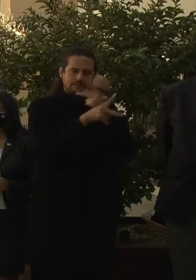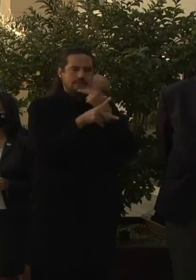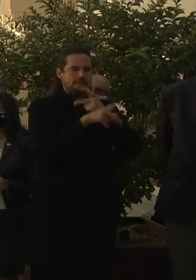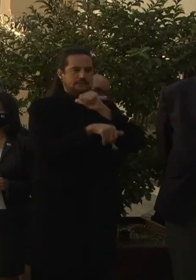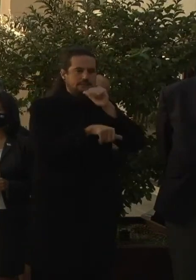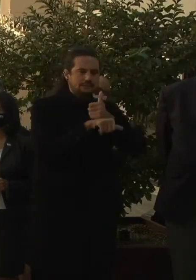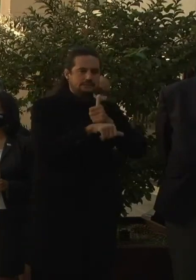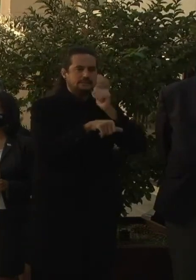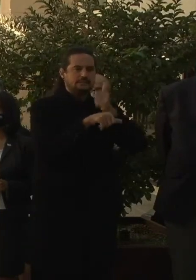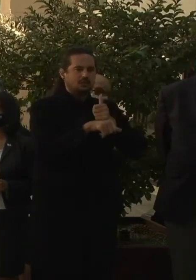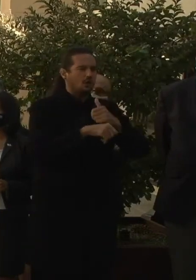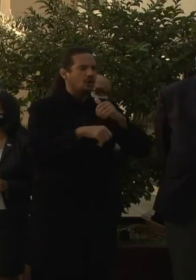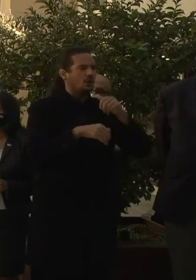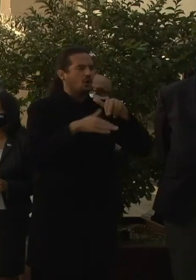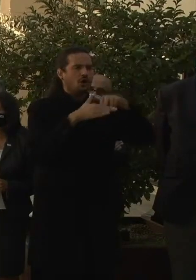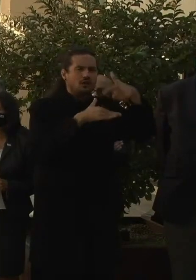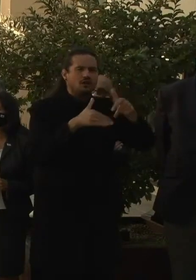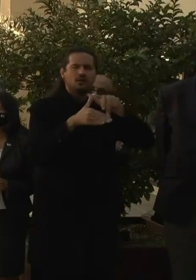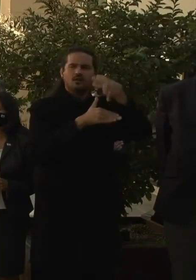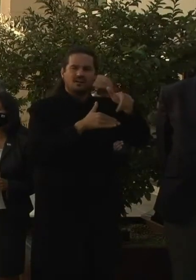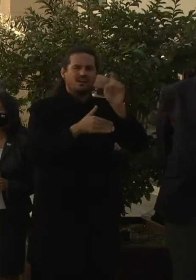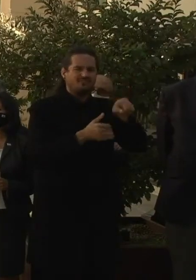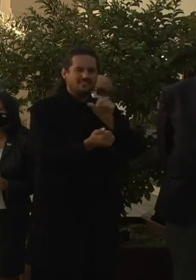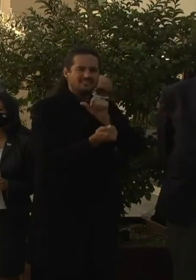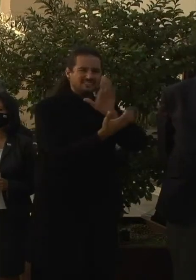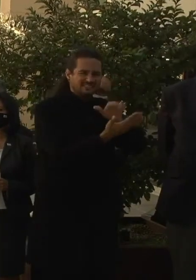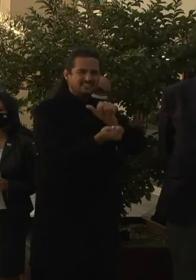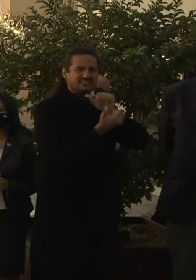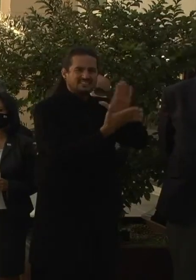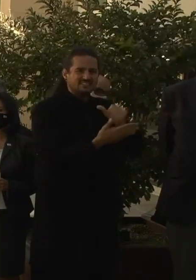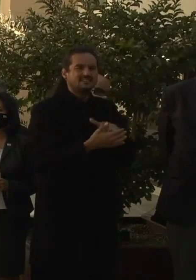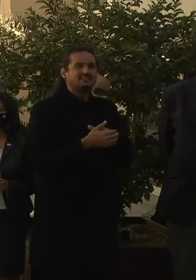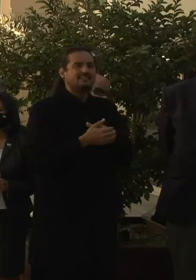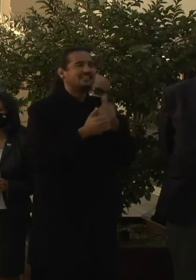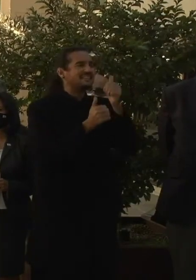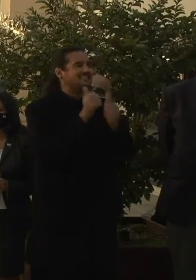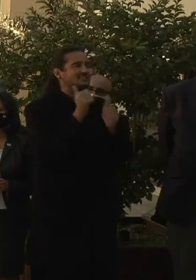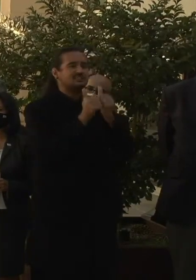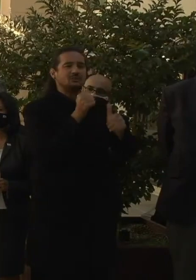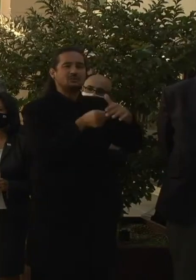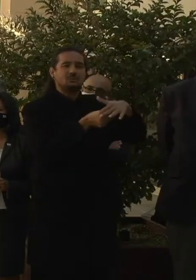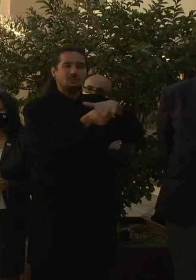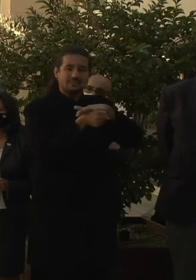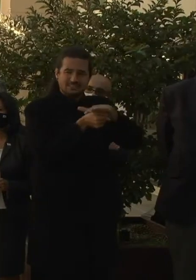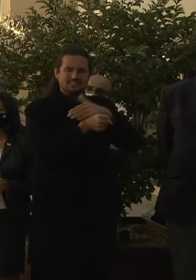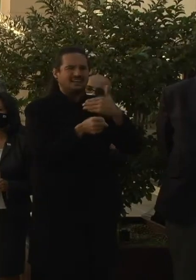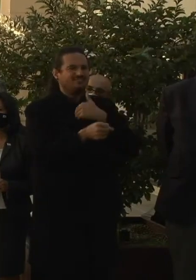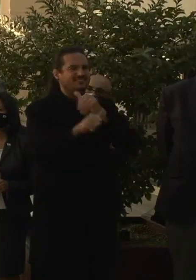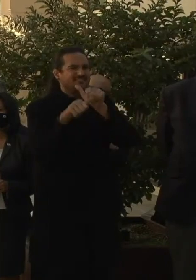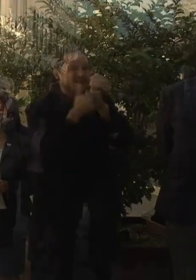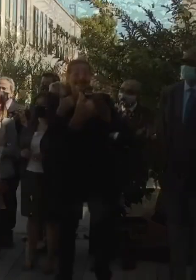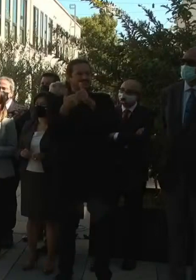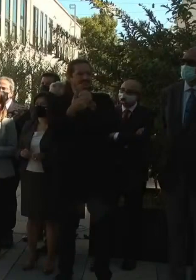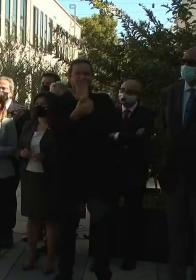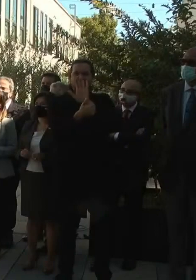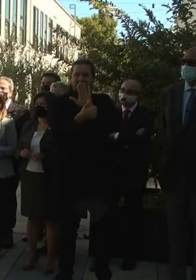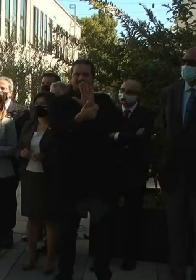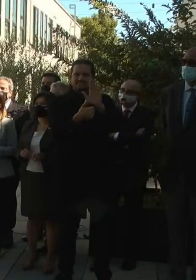distinctive by region. And so we're in that process of adjudicating a